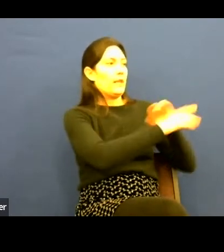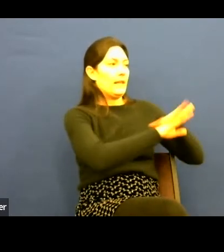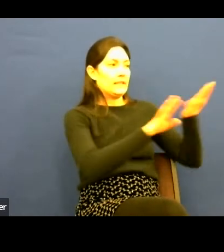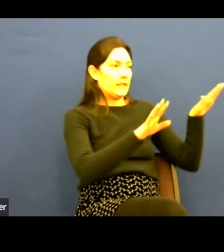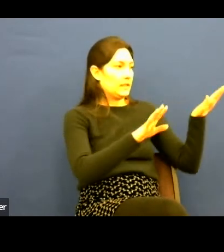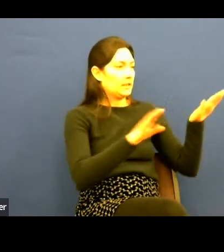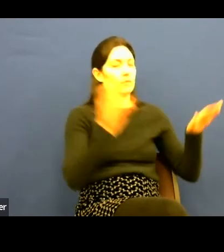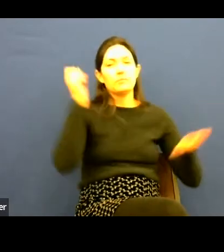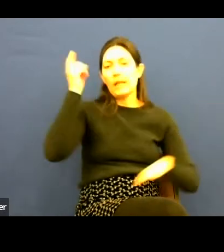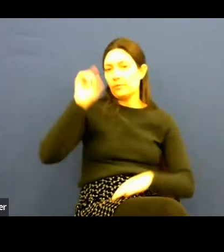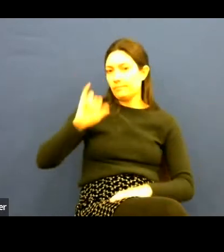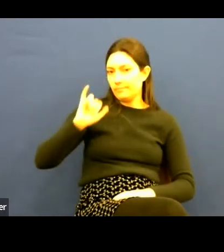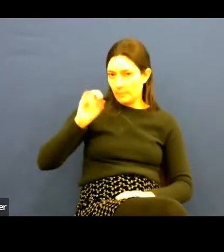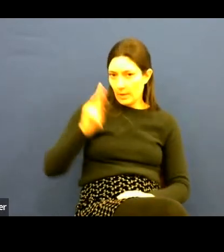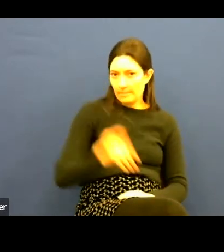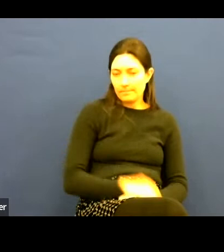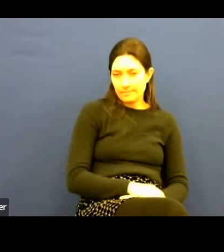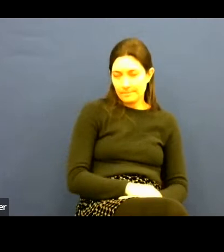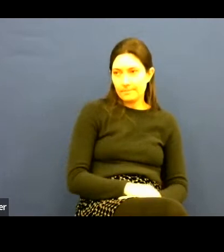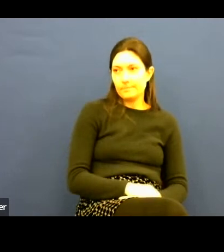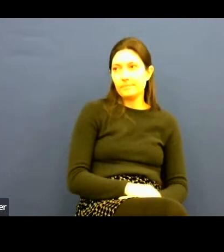check boxes Gotcha, that, gotcha. Okay.